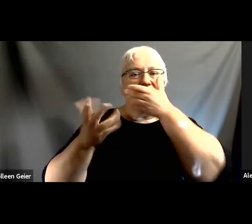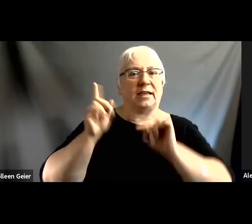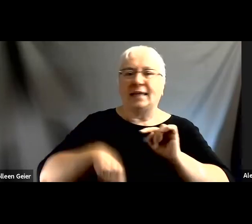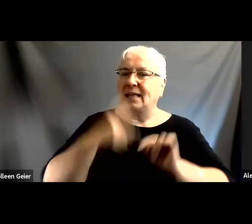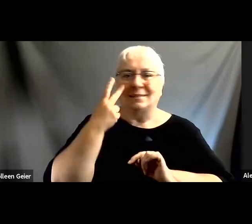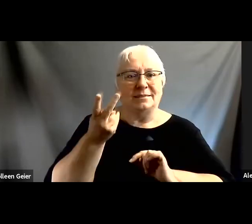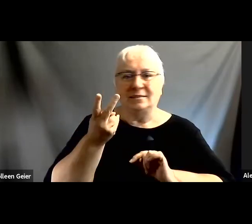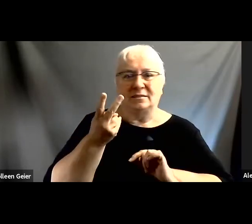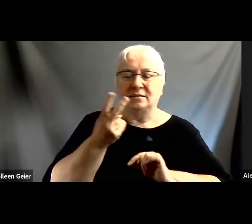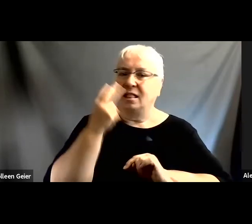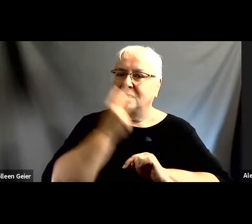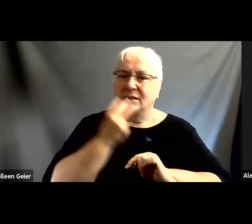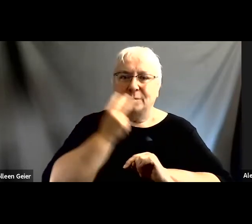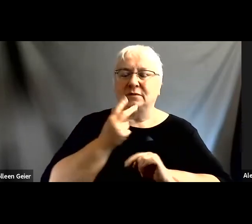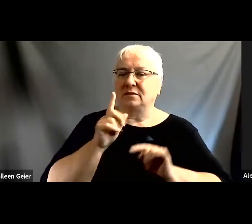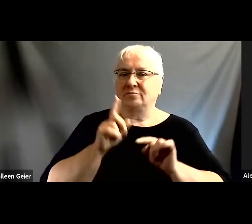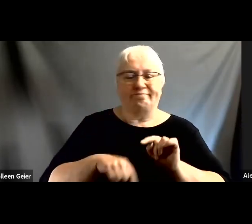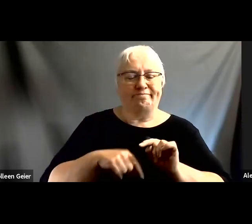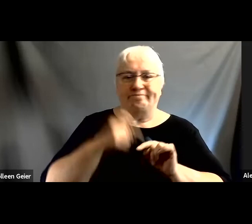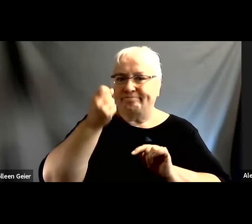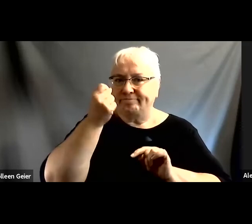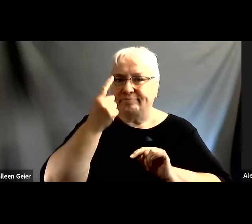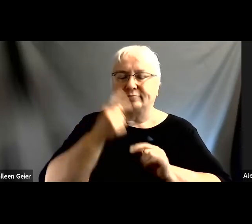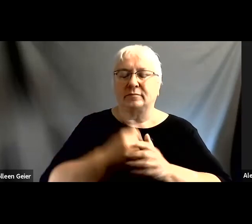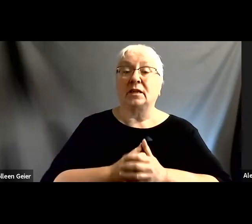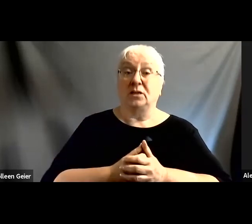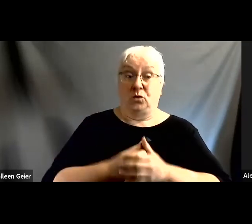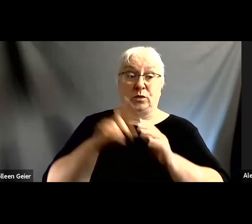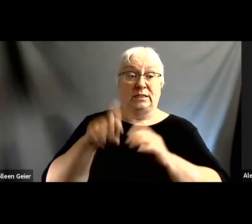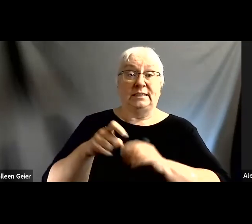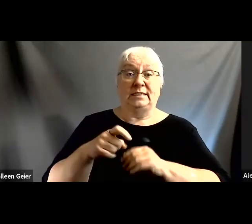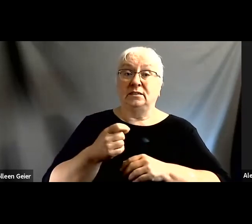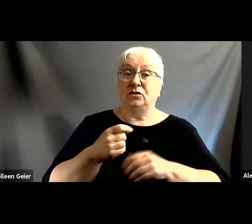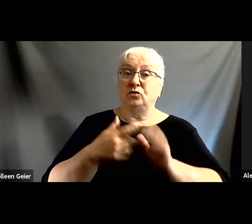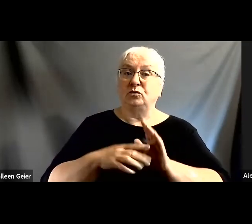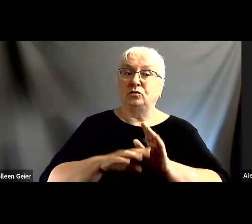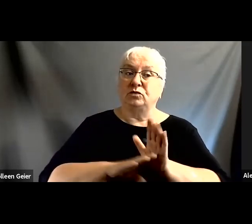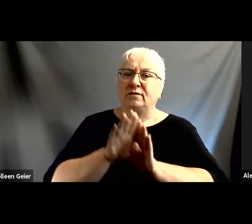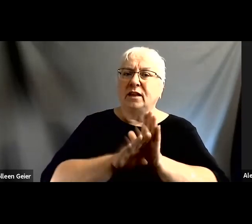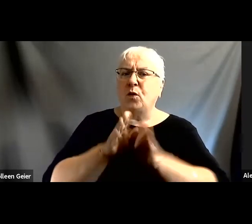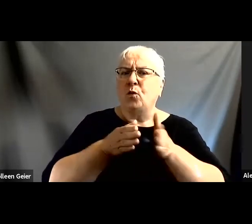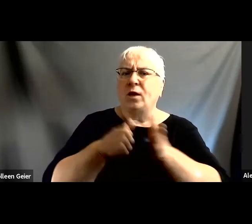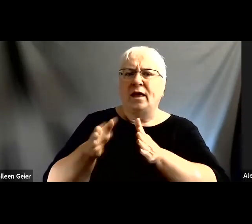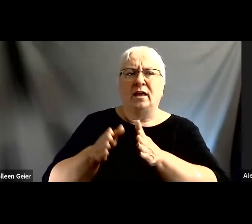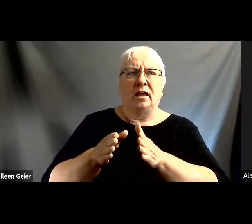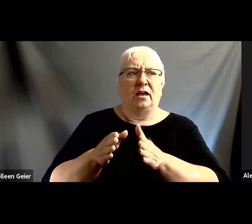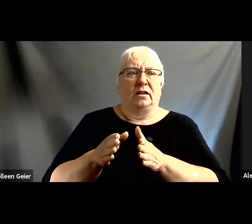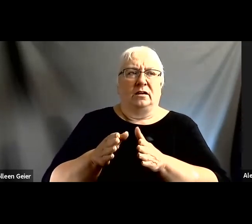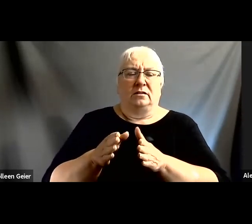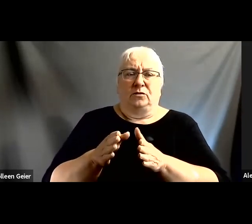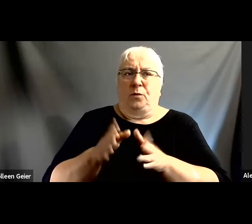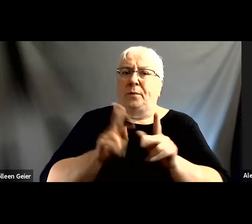are in front of you. So we need to continue to develop a way for people to wear a mask, but also for people who are